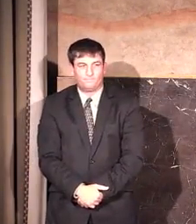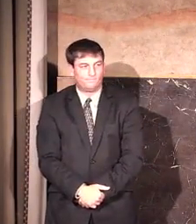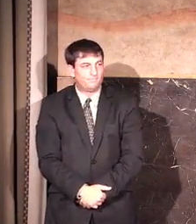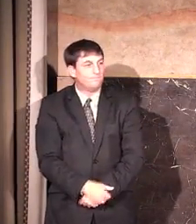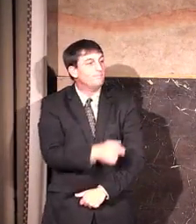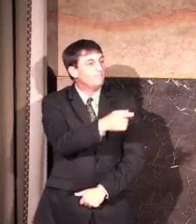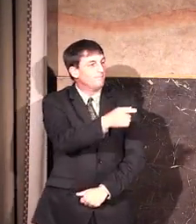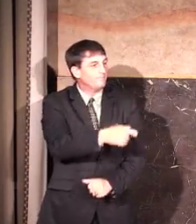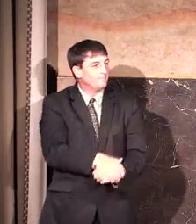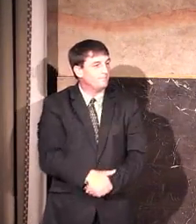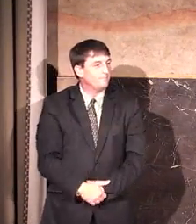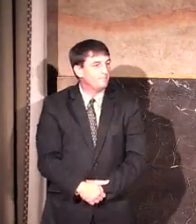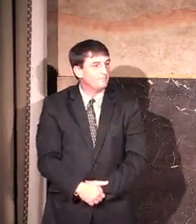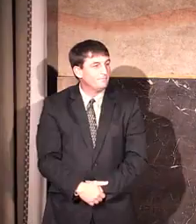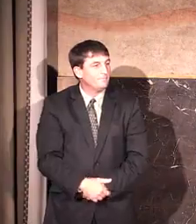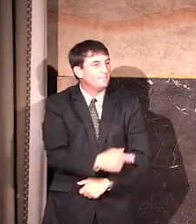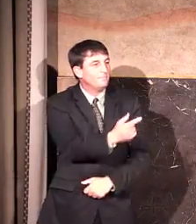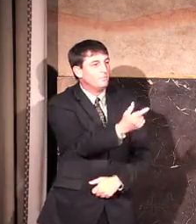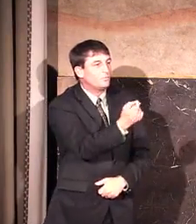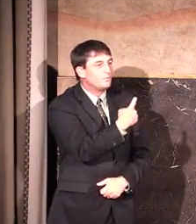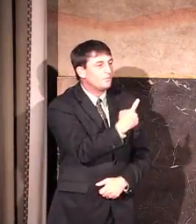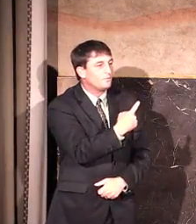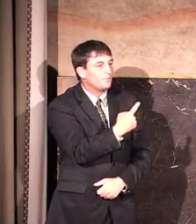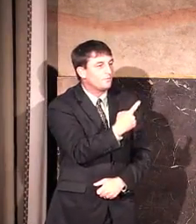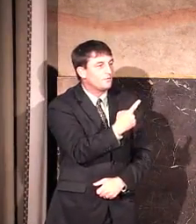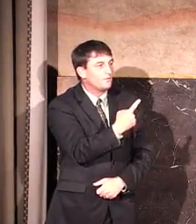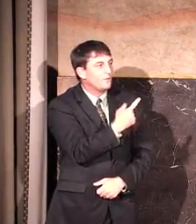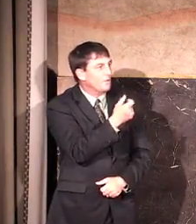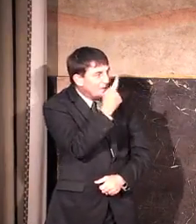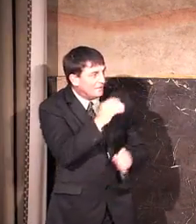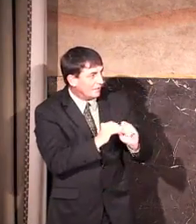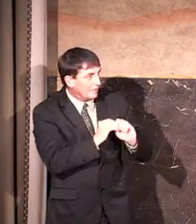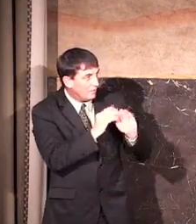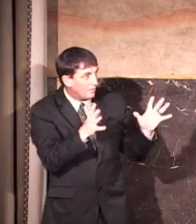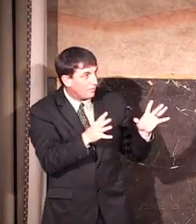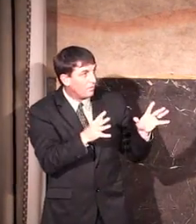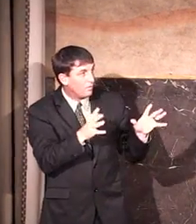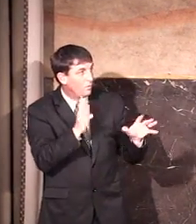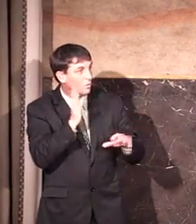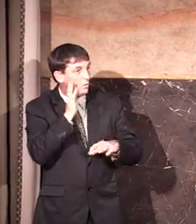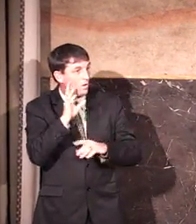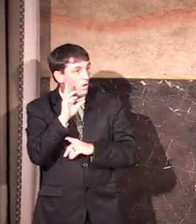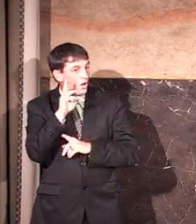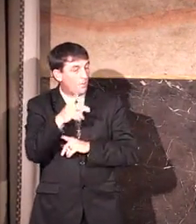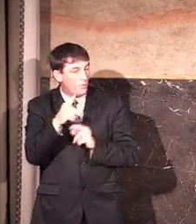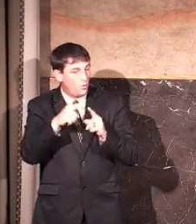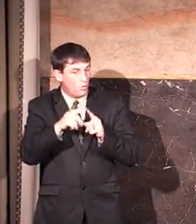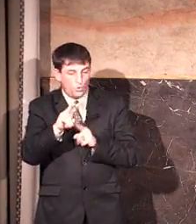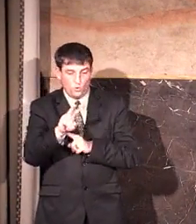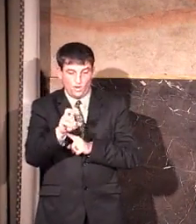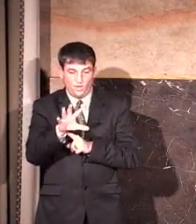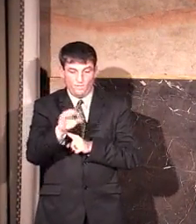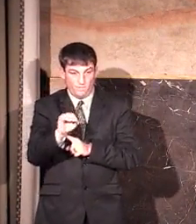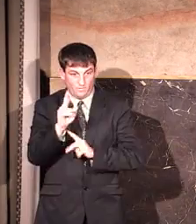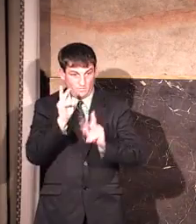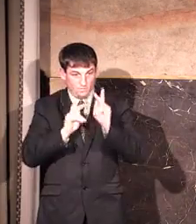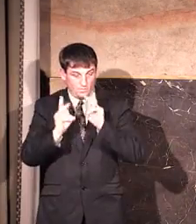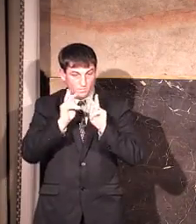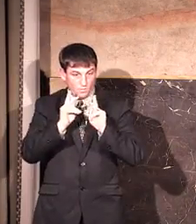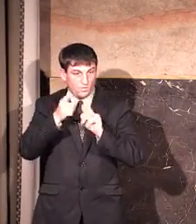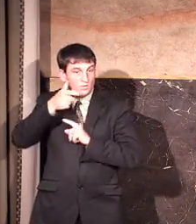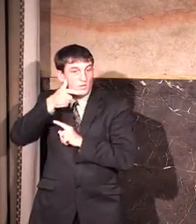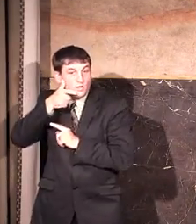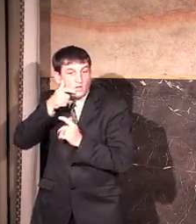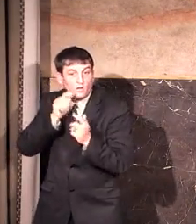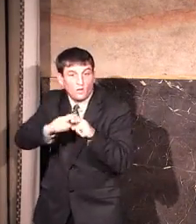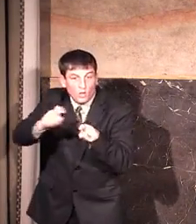Sam? So to clarify, we're getting up to 250 contact tracers through these new contracts that will be available by